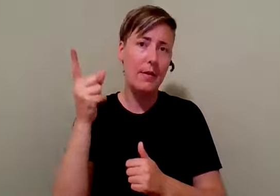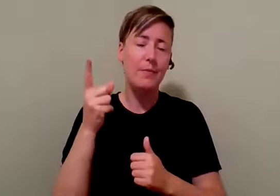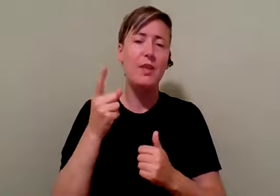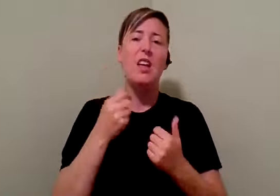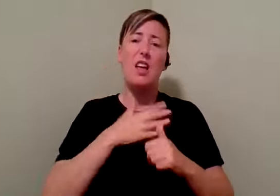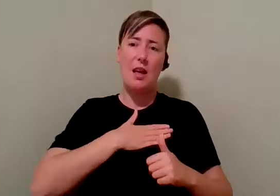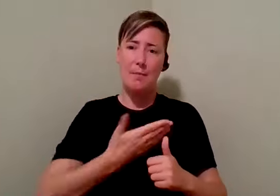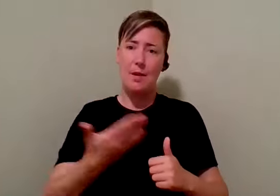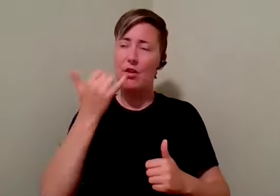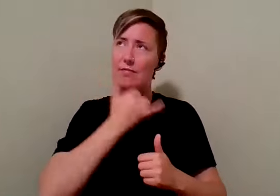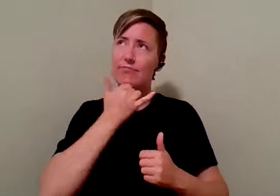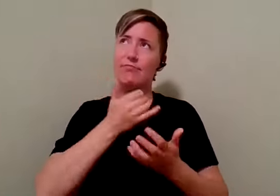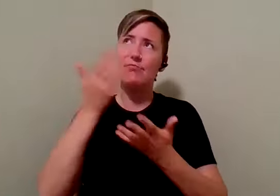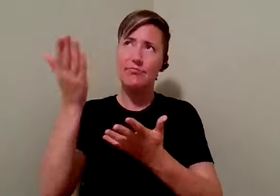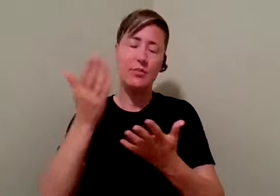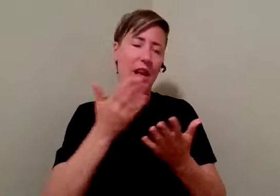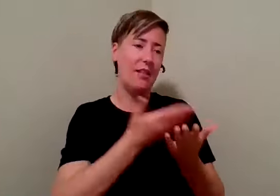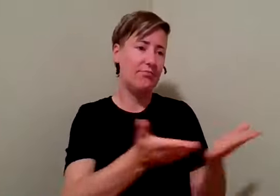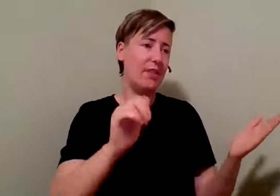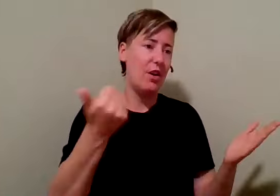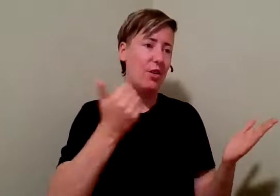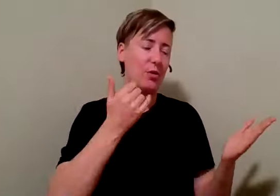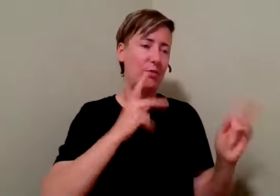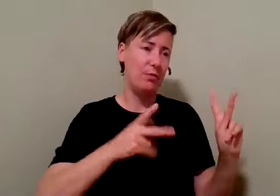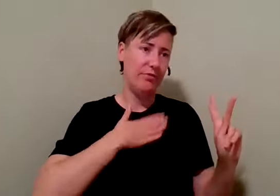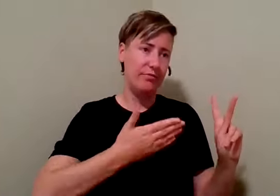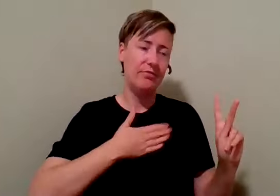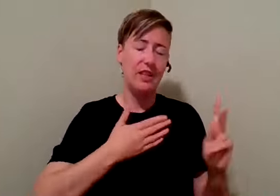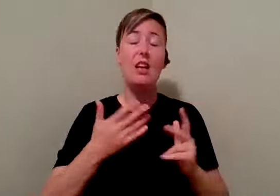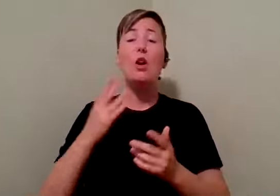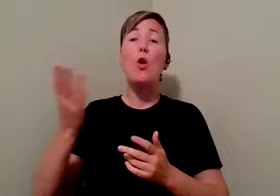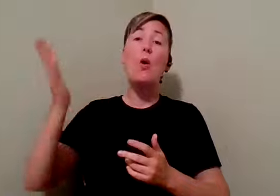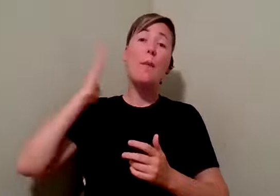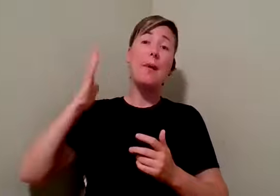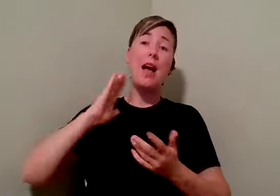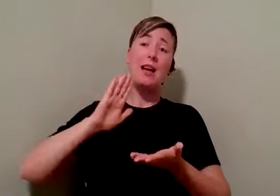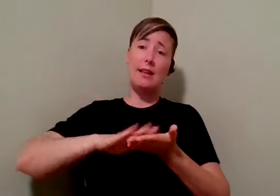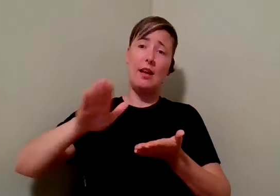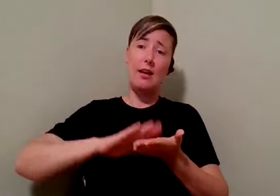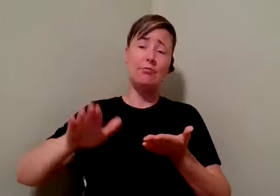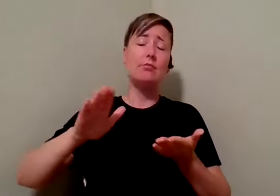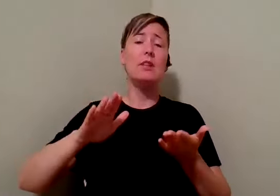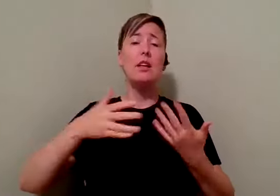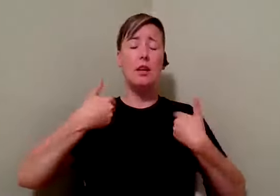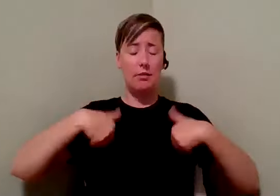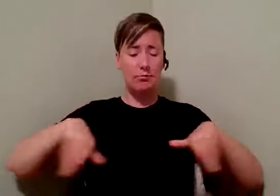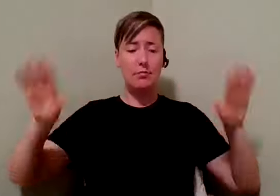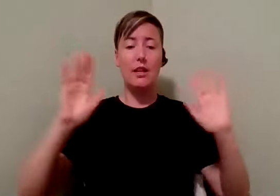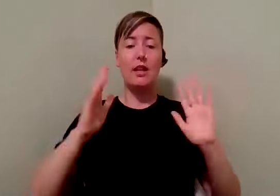fellows. Clear away the wreckage of your past. Give freely of what you find and join us. We shall be with you in